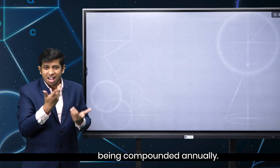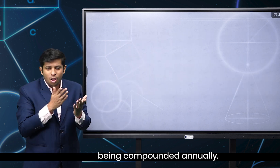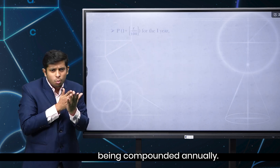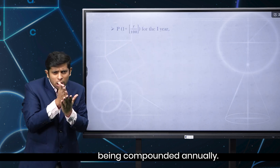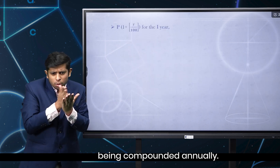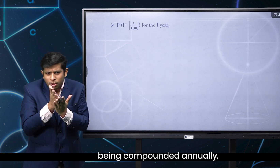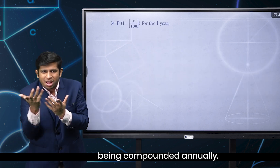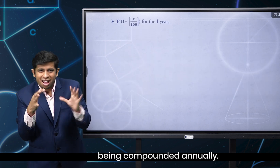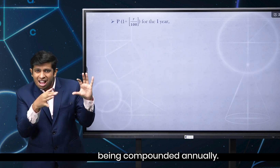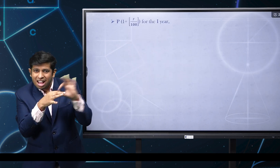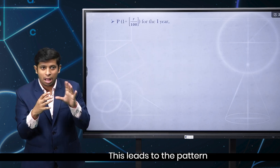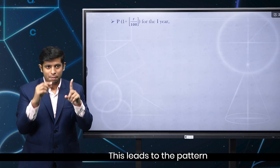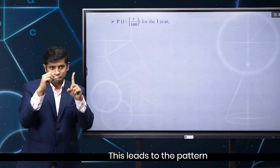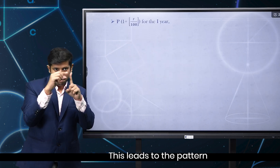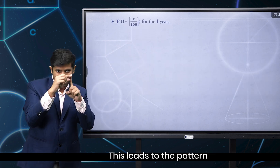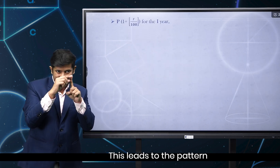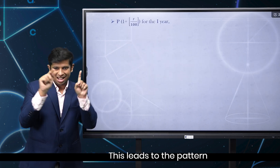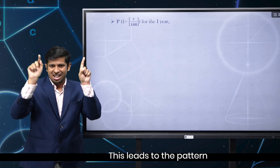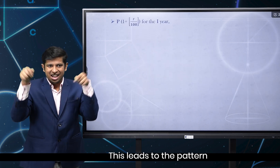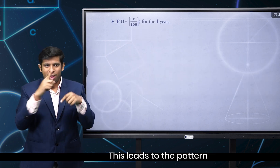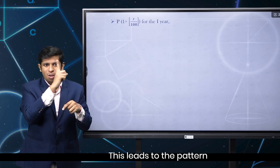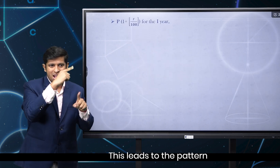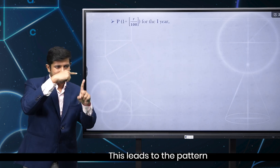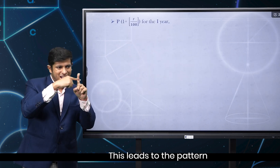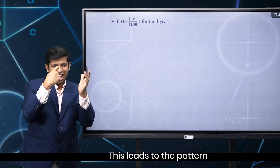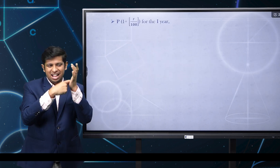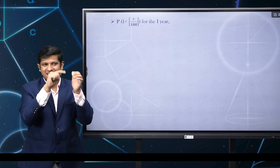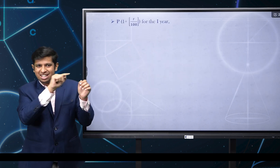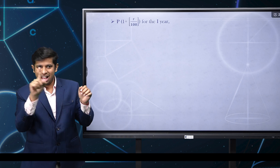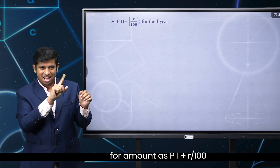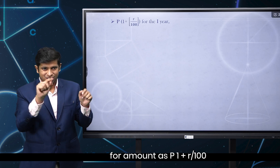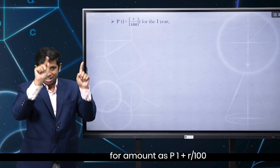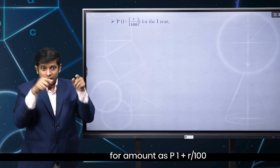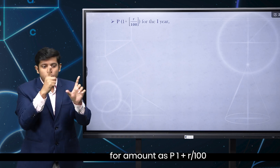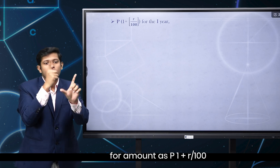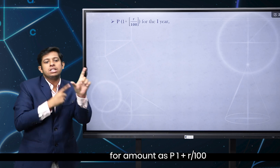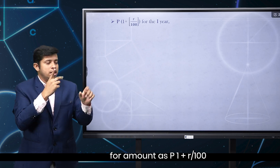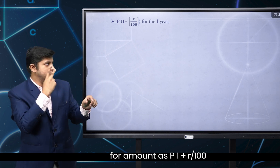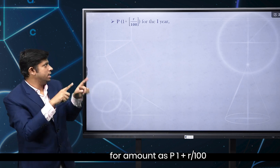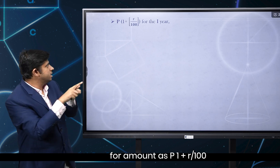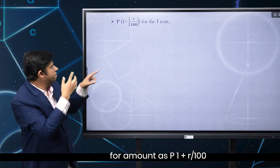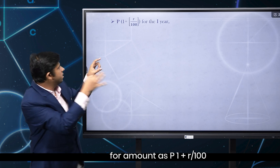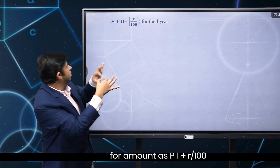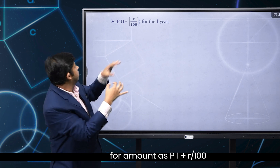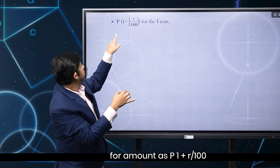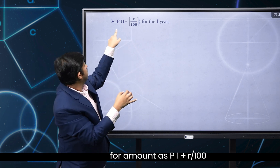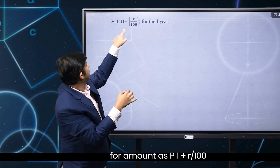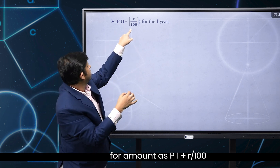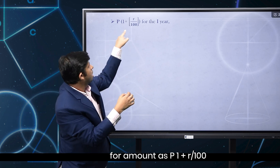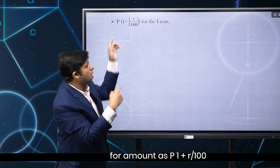This leads to the pattern for amount as P 1 plus R by 100 for the first year.